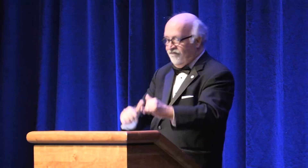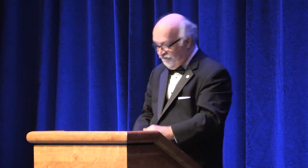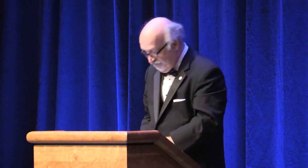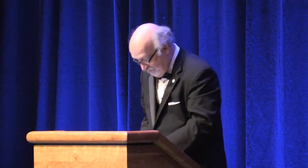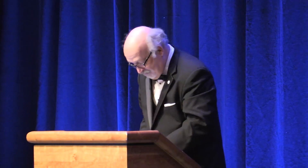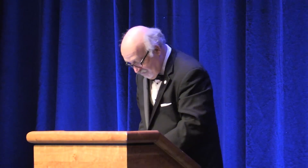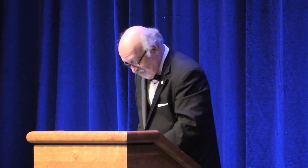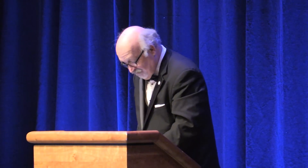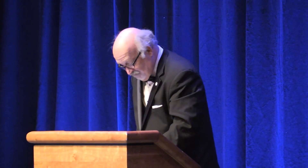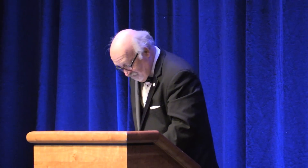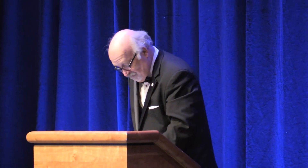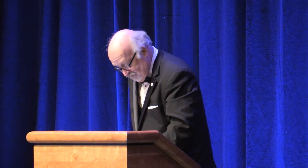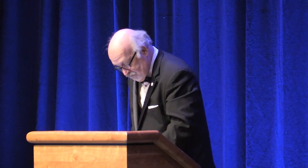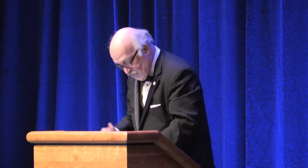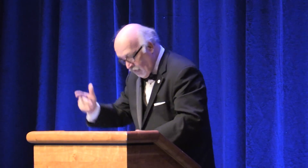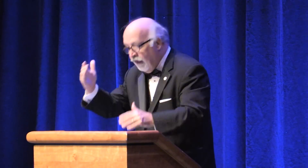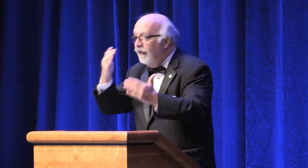and not accepting the status quo.